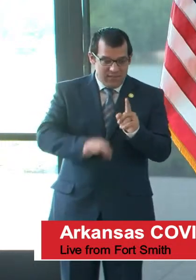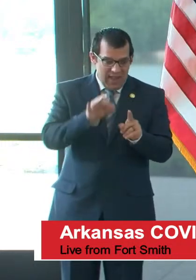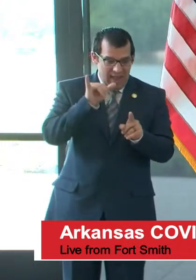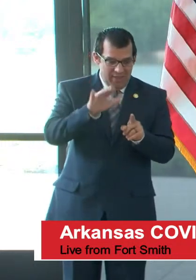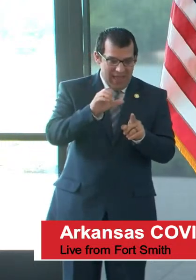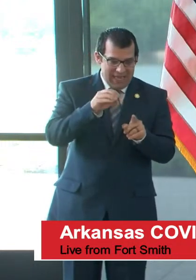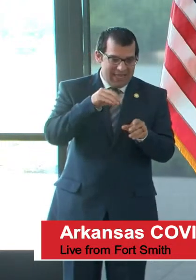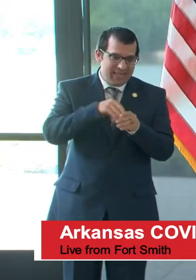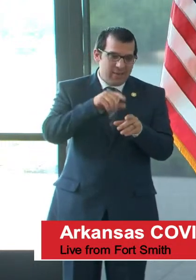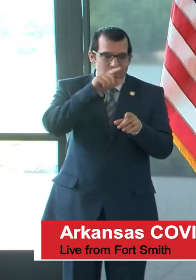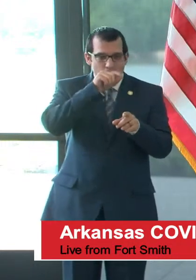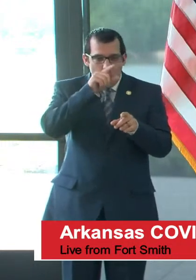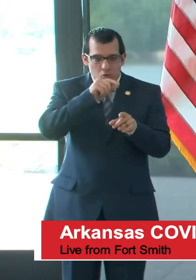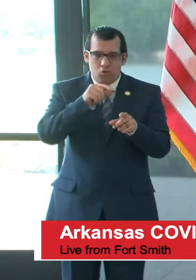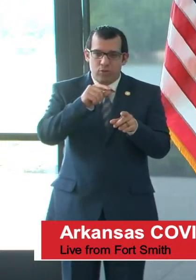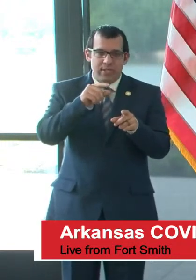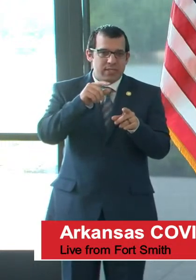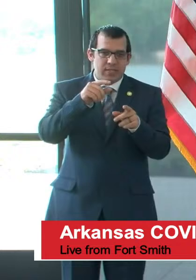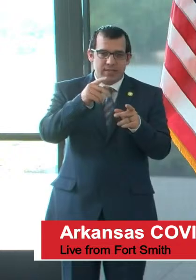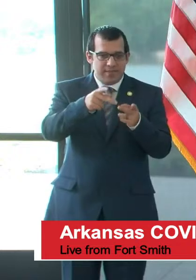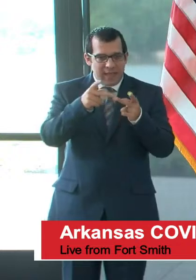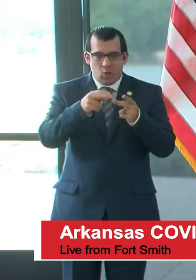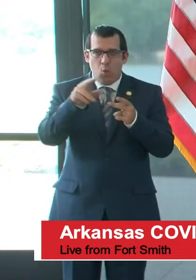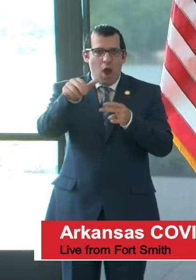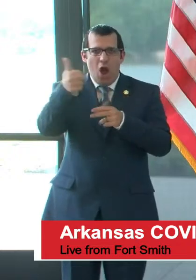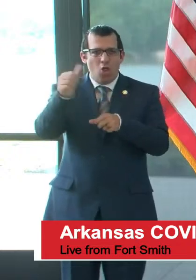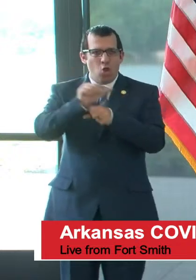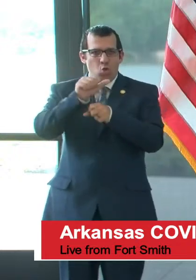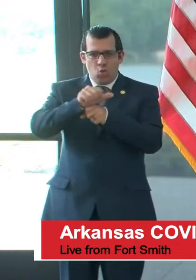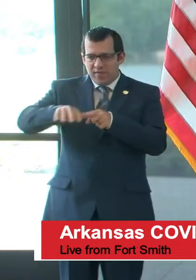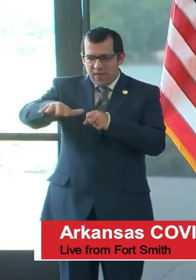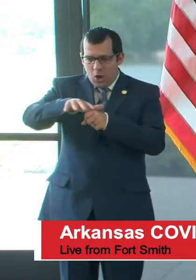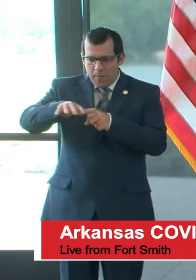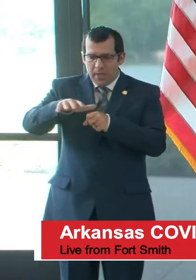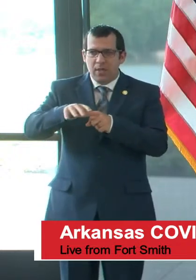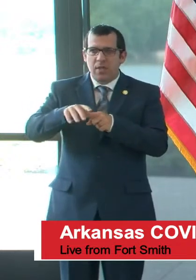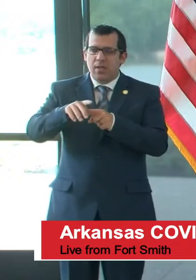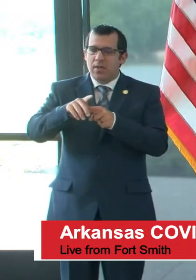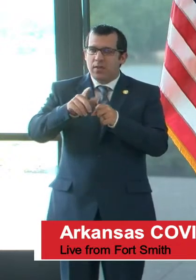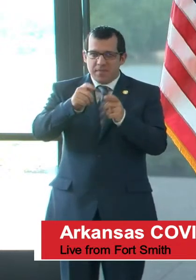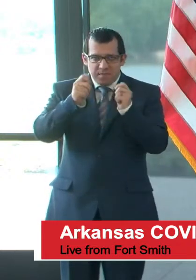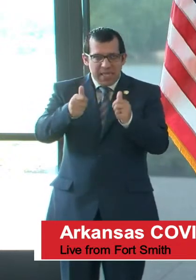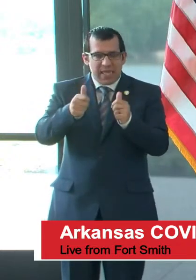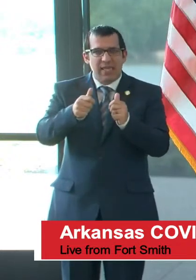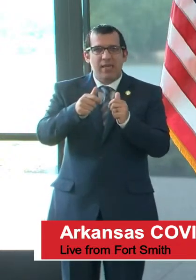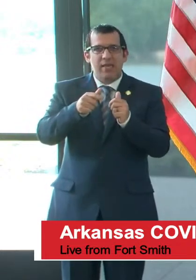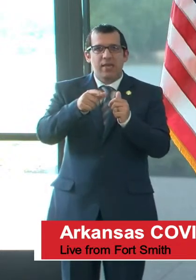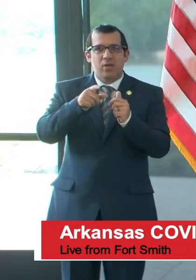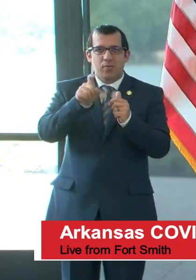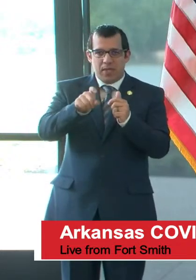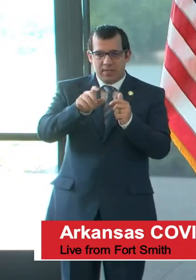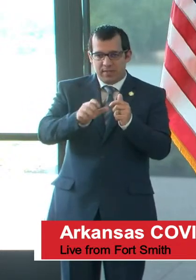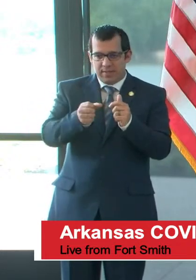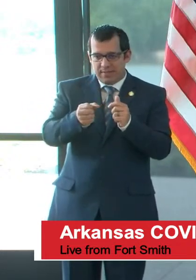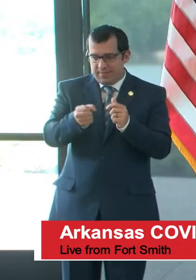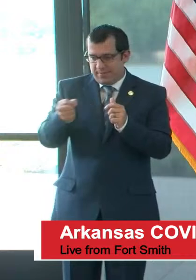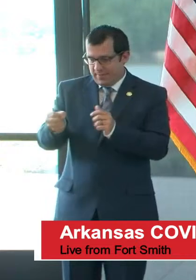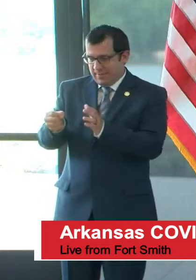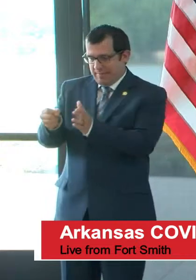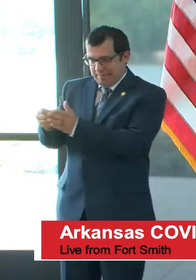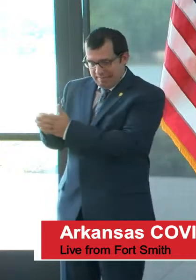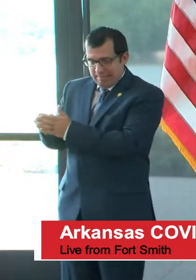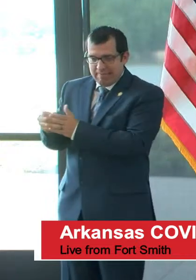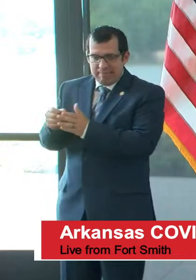poultry facility or another work environment, you immediately isolate it, you do your